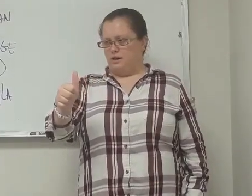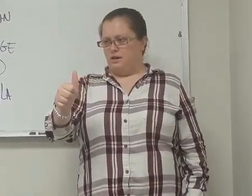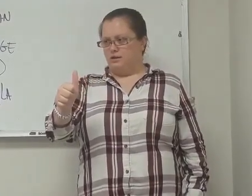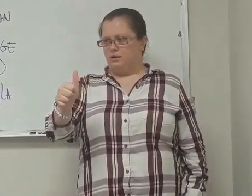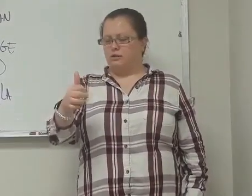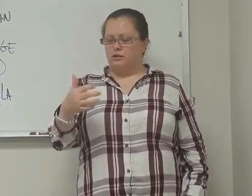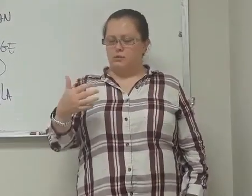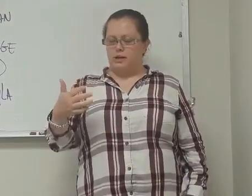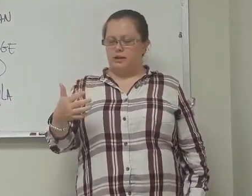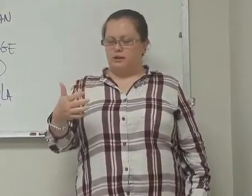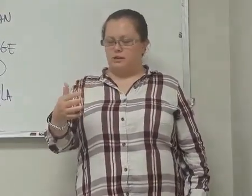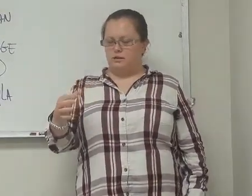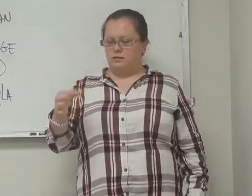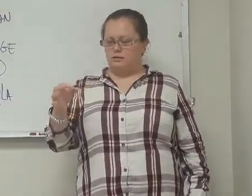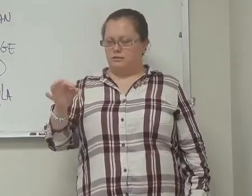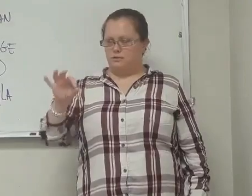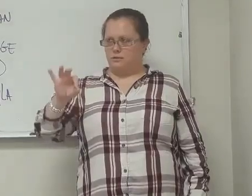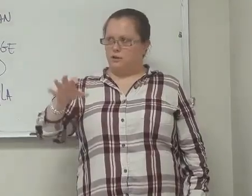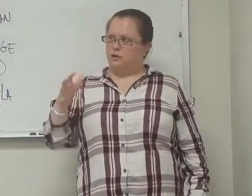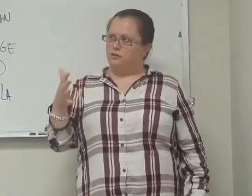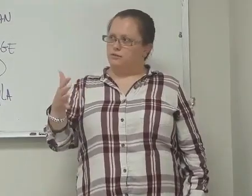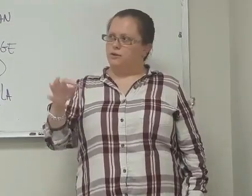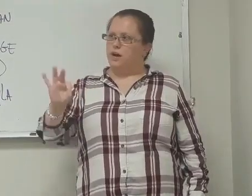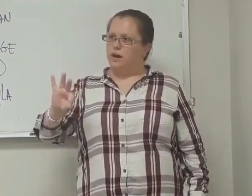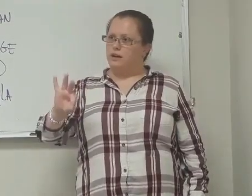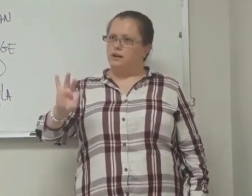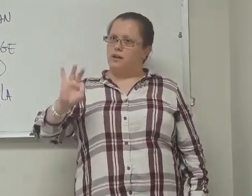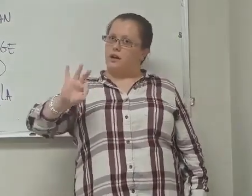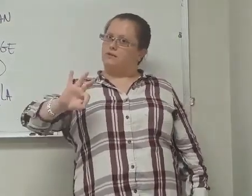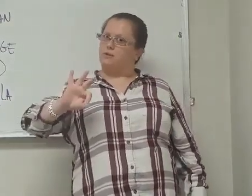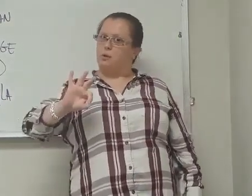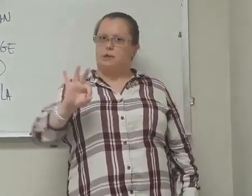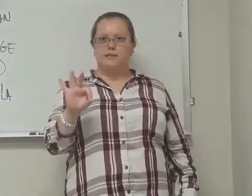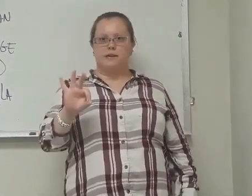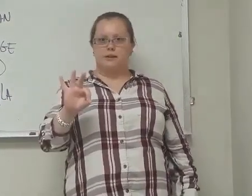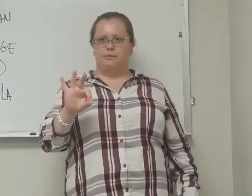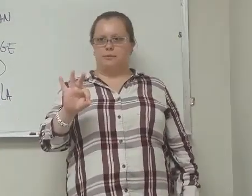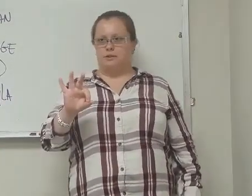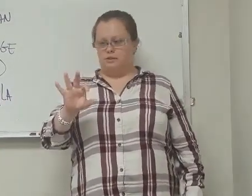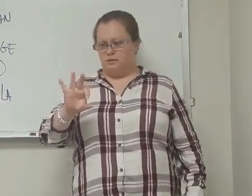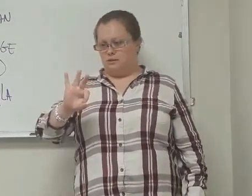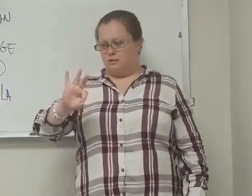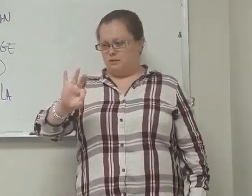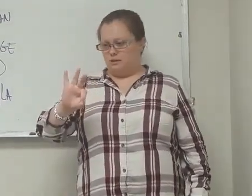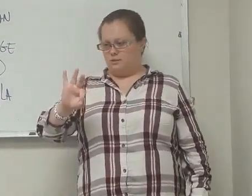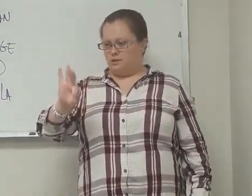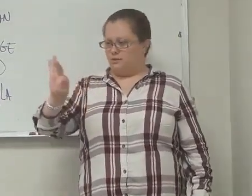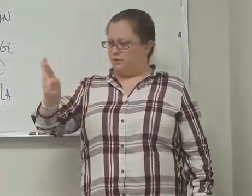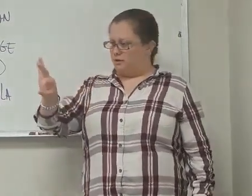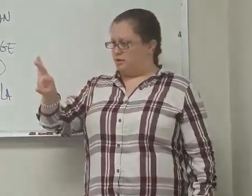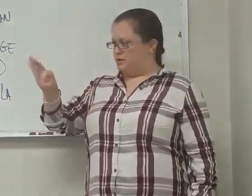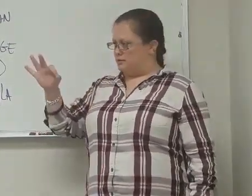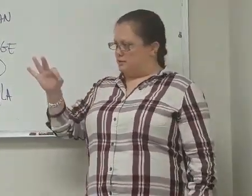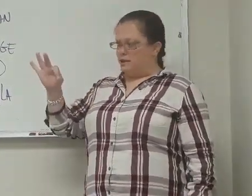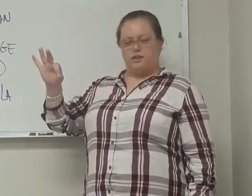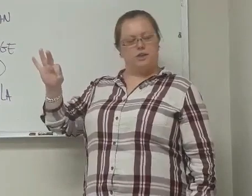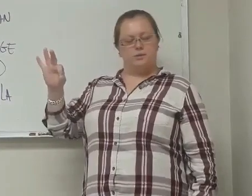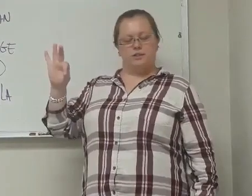And a good way to, where 9 and F are both the same. So if you notice, the hand shape is the